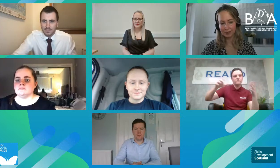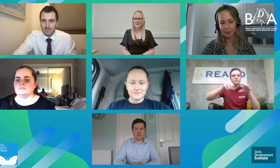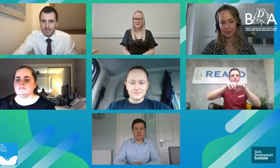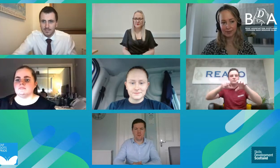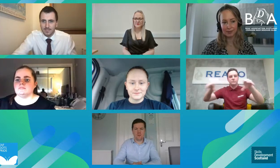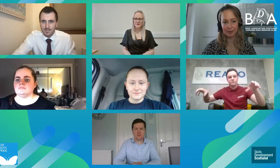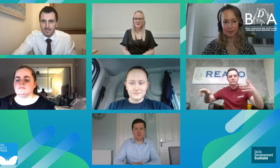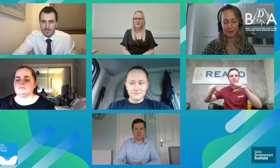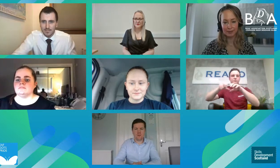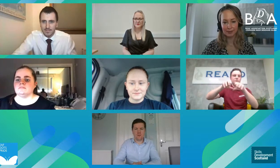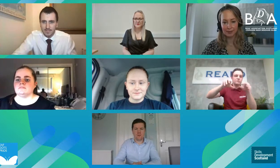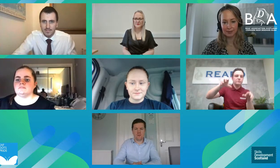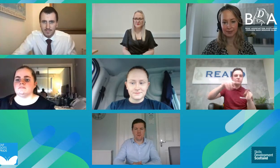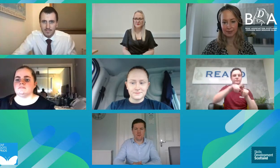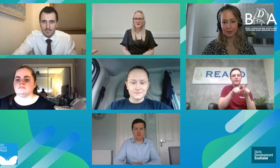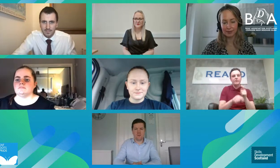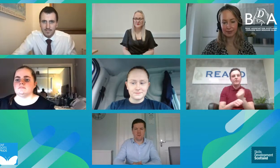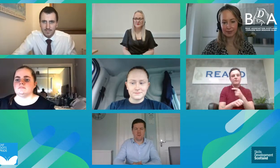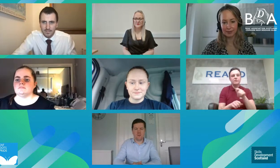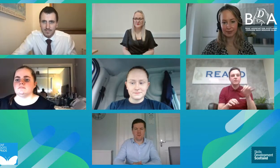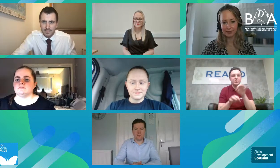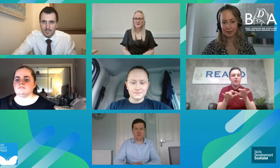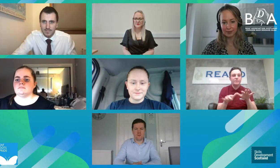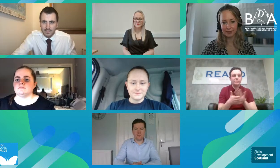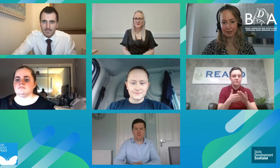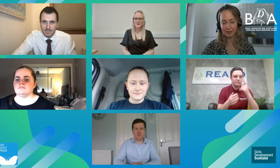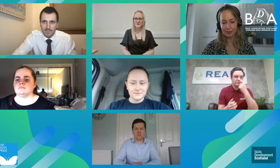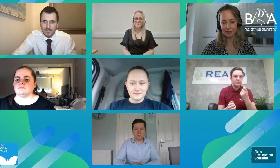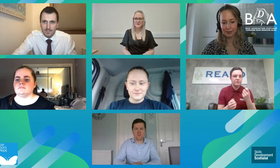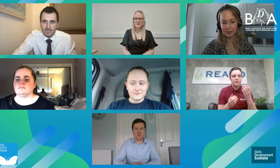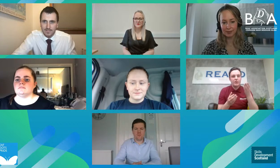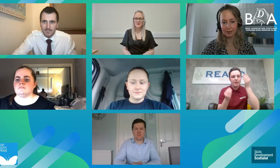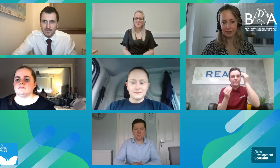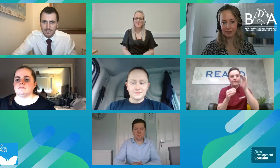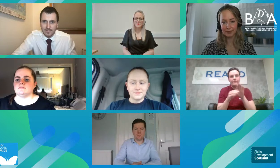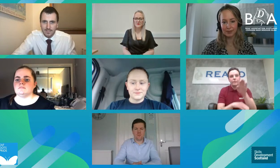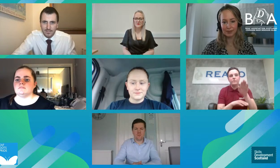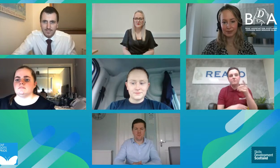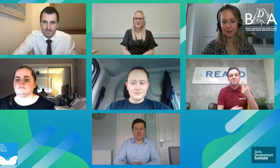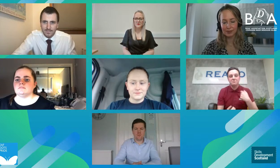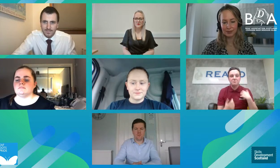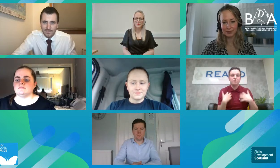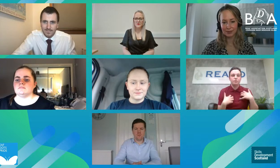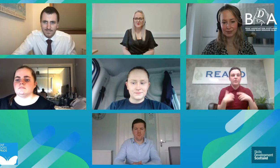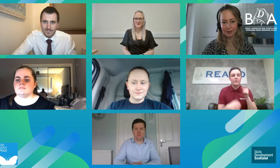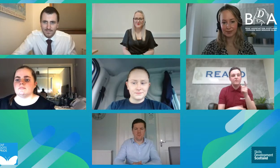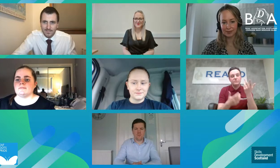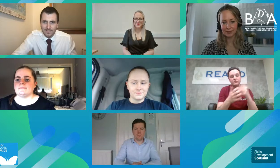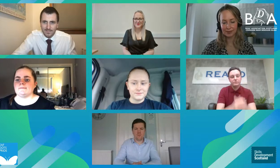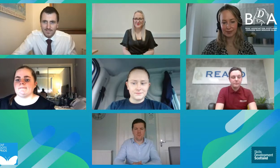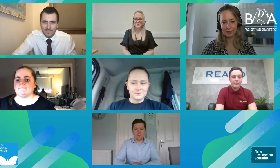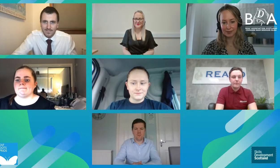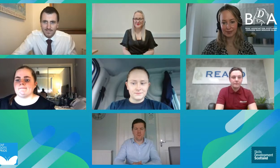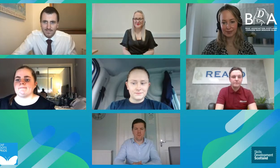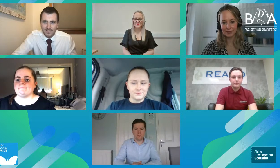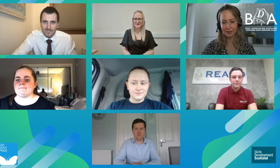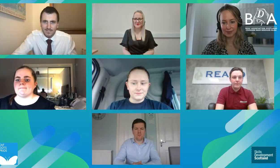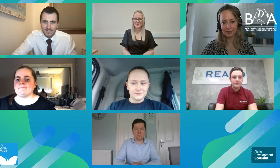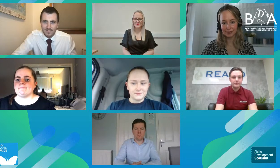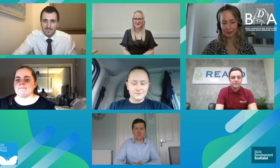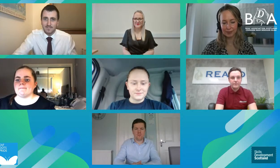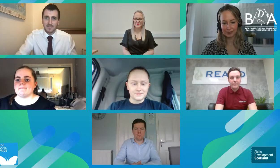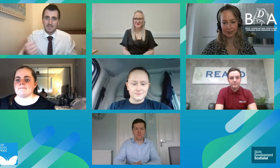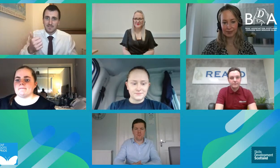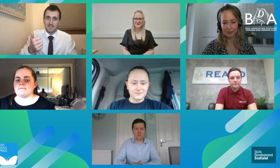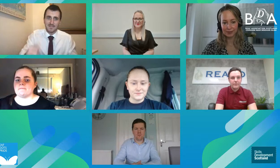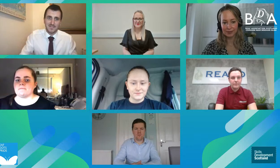layouts. So it would help me to expand in my current repertoire or skills, and that's something I'm keen to progress in